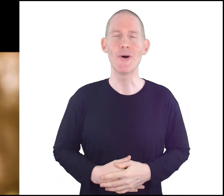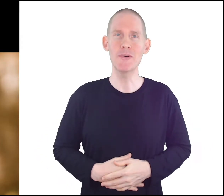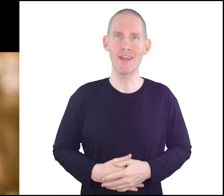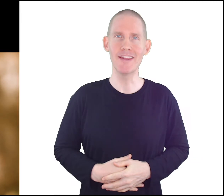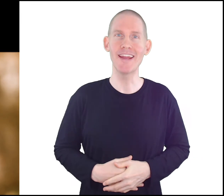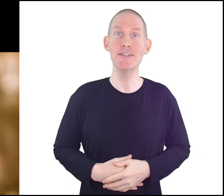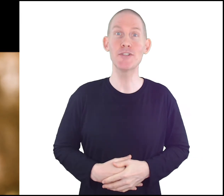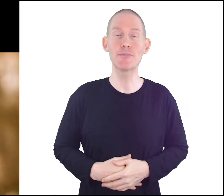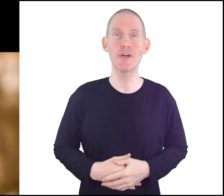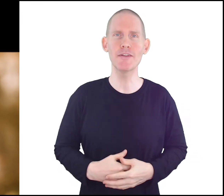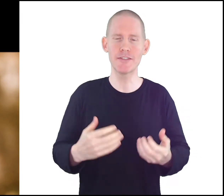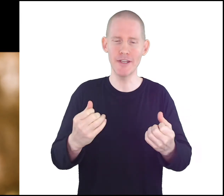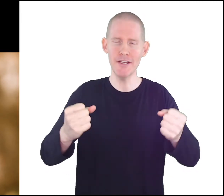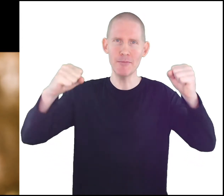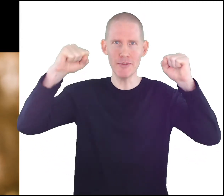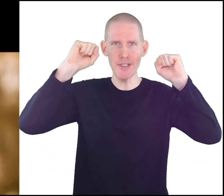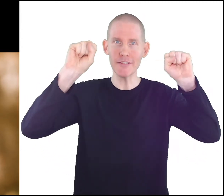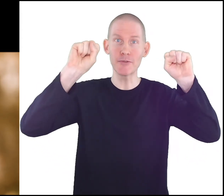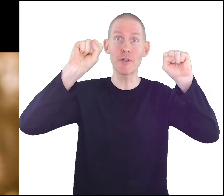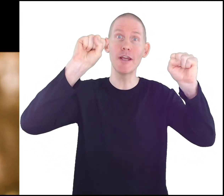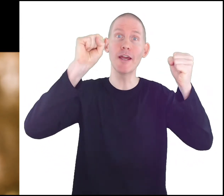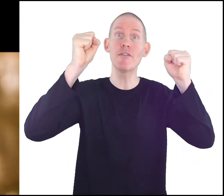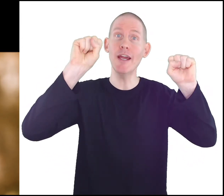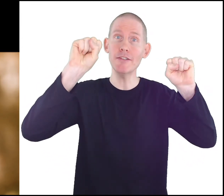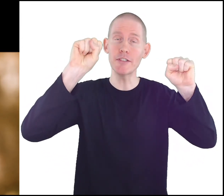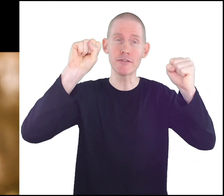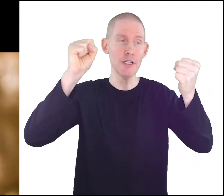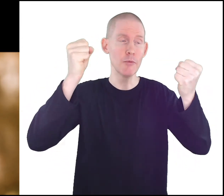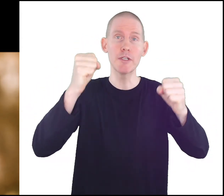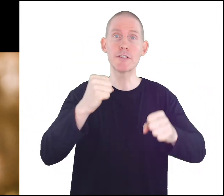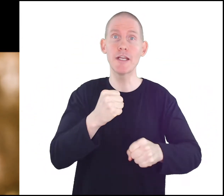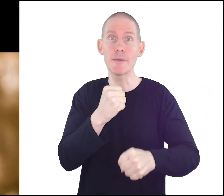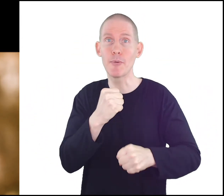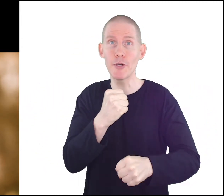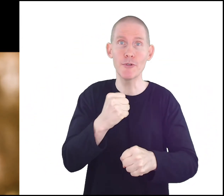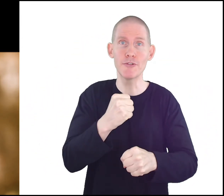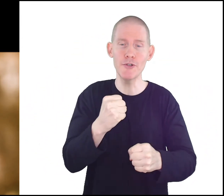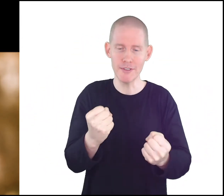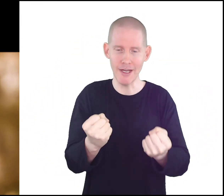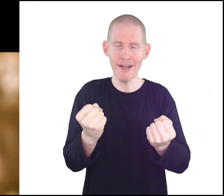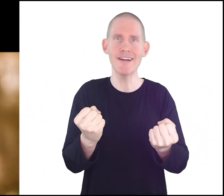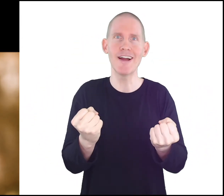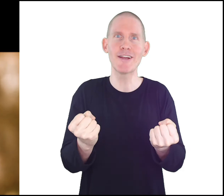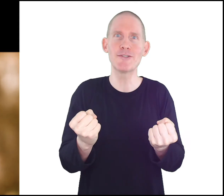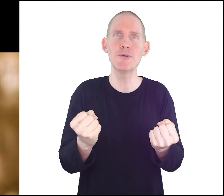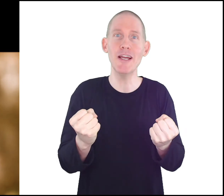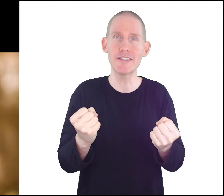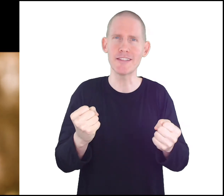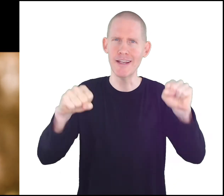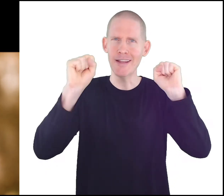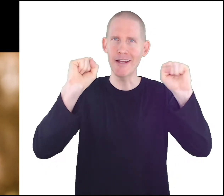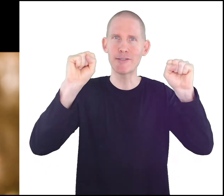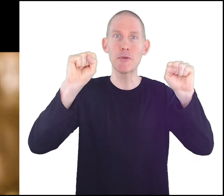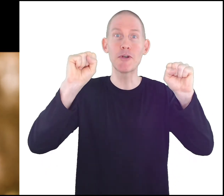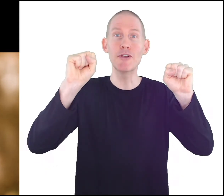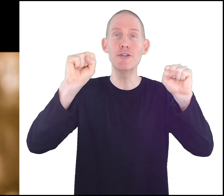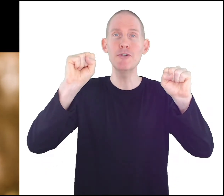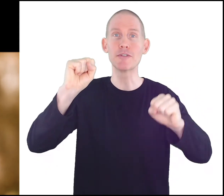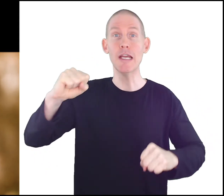Okay, the hand shapes are the same. Yes, we're going to have S's. We can just say like, put up your dukes. I got 2 S's. That's what we're going to use. Now,